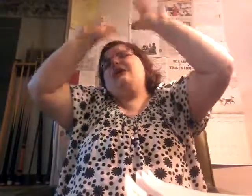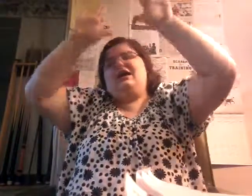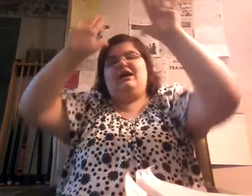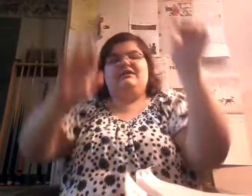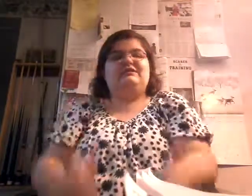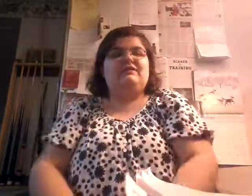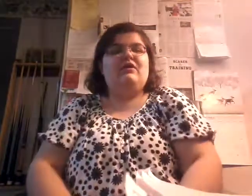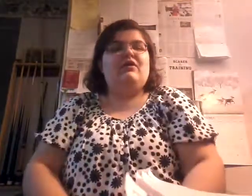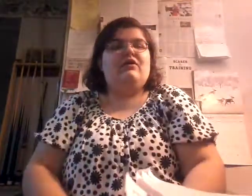glorious.